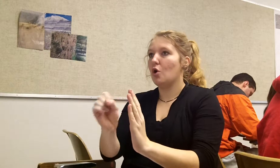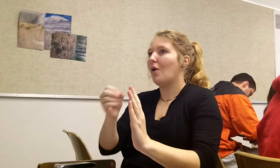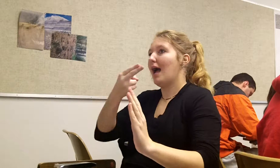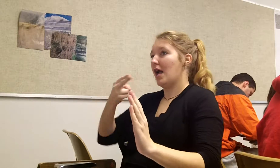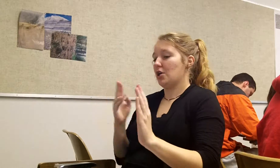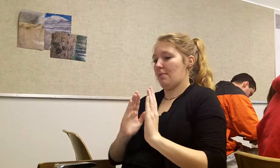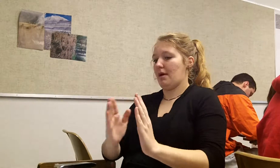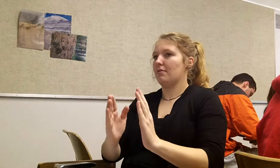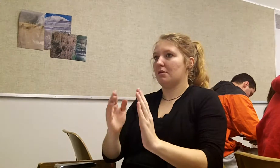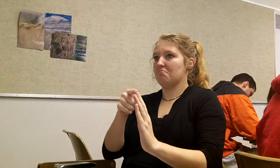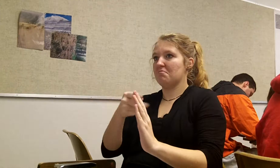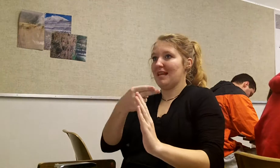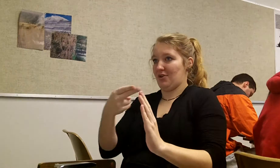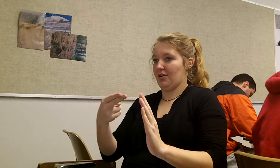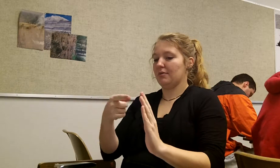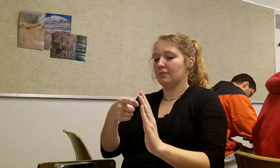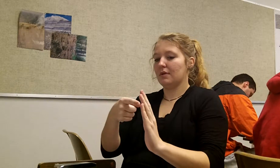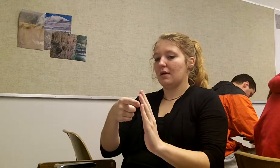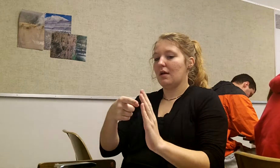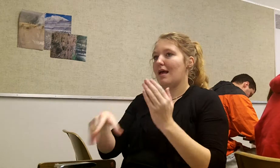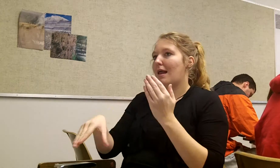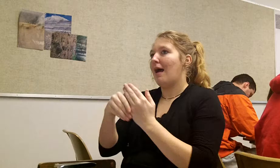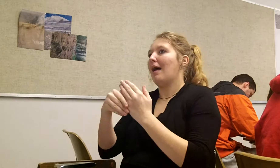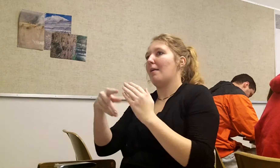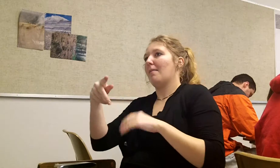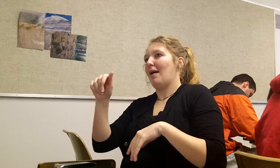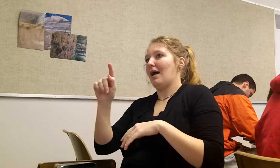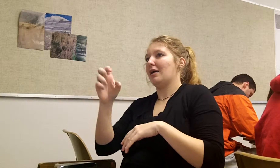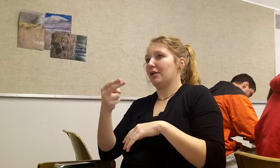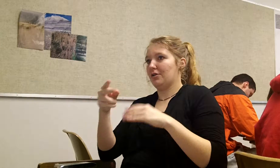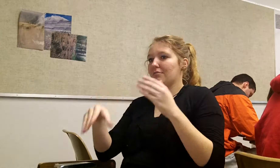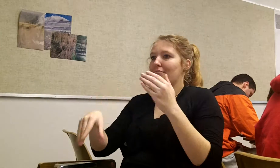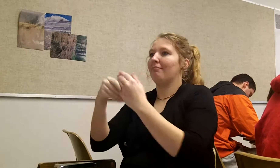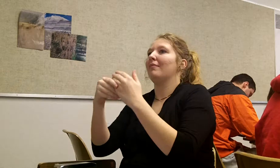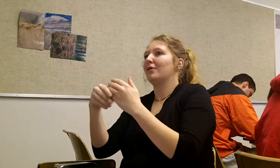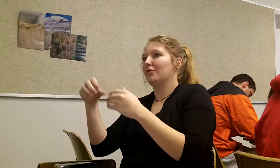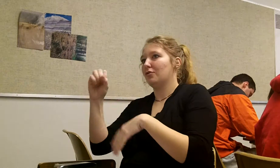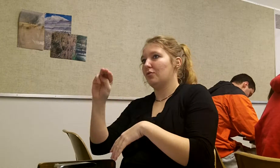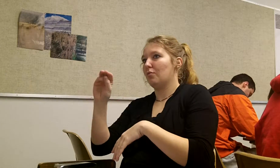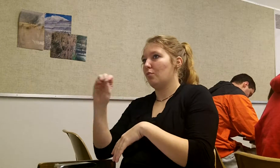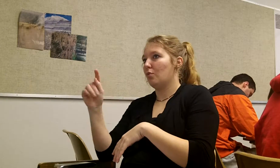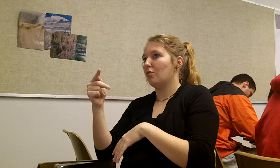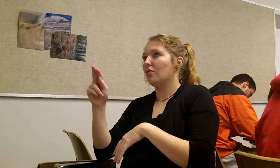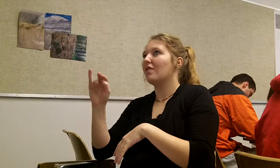then there's patched the receptor, there's smoothened the buddy-buddy protein with the receptor. There are other